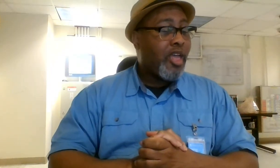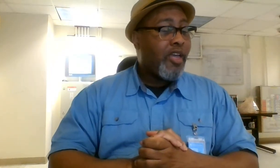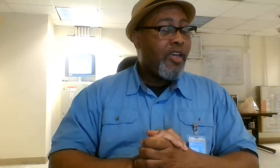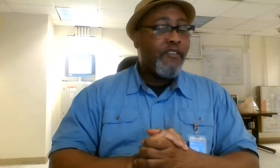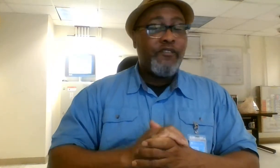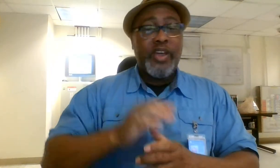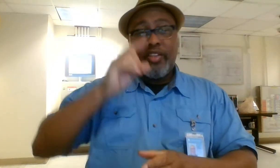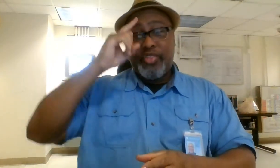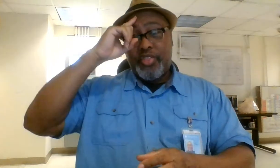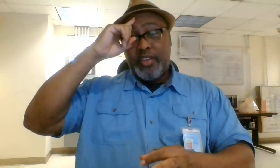Faith.